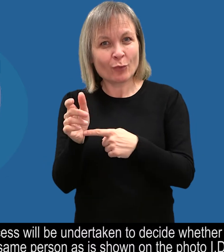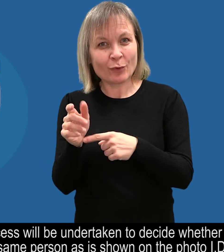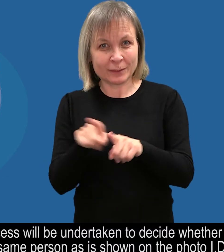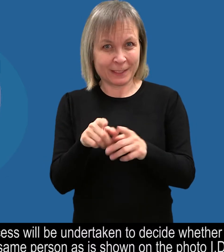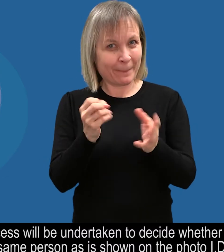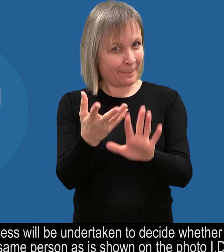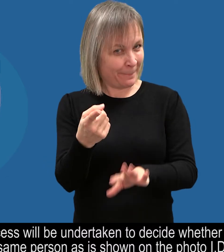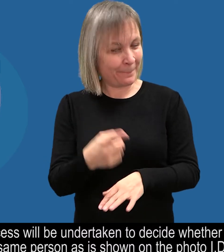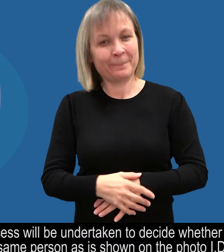you have provided.